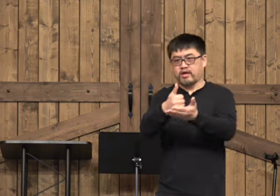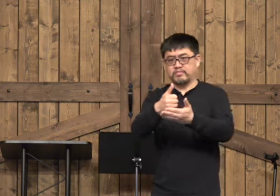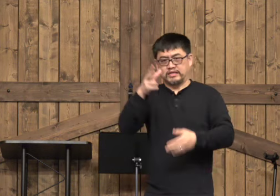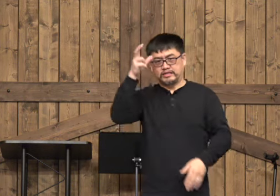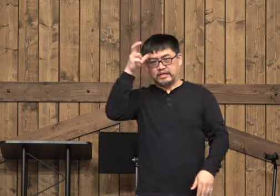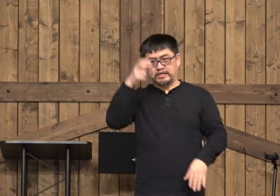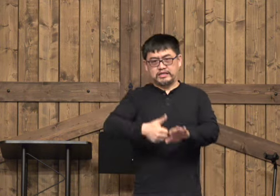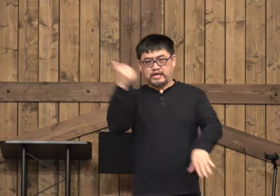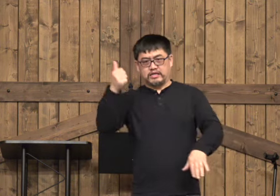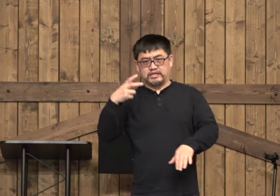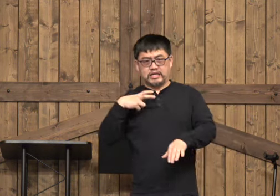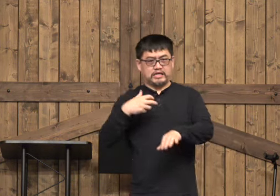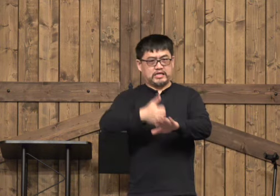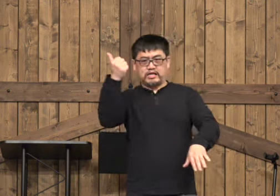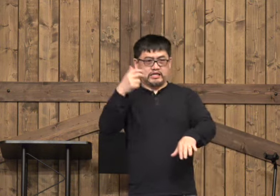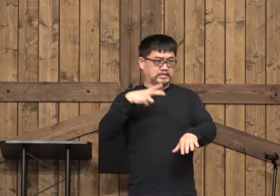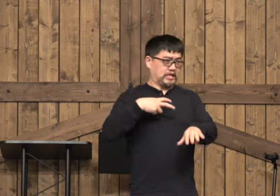people. And to cast out demons.